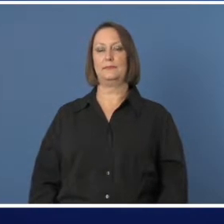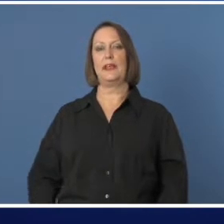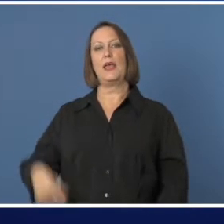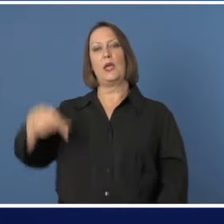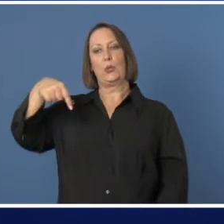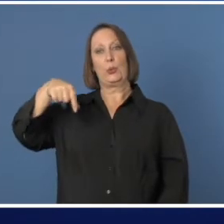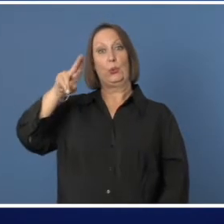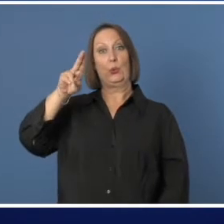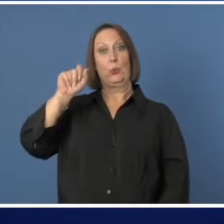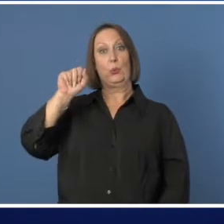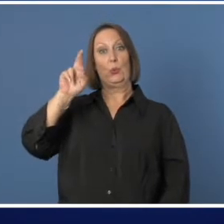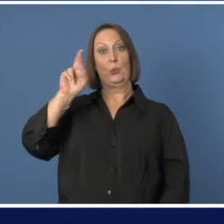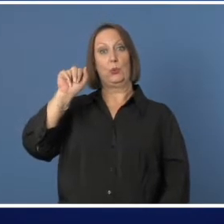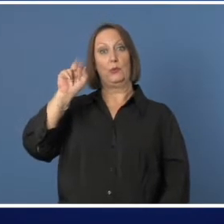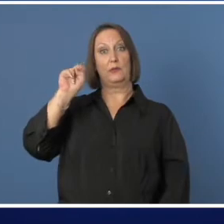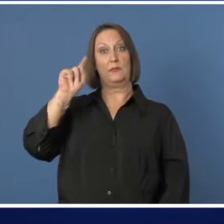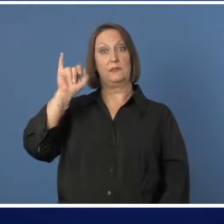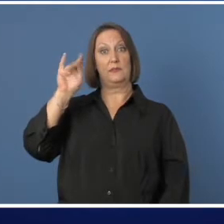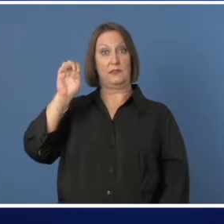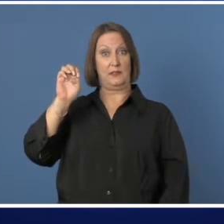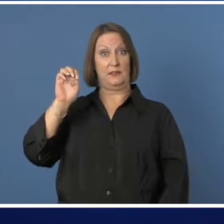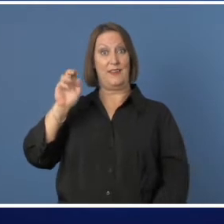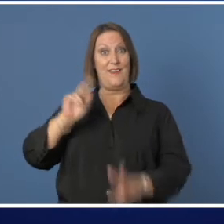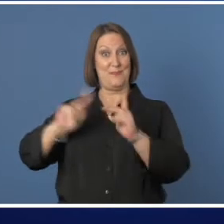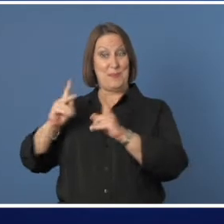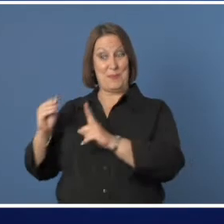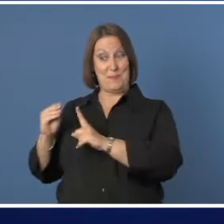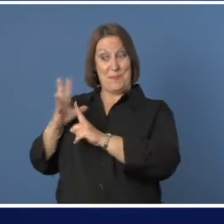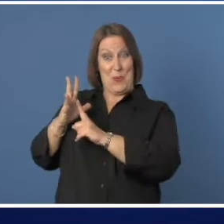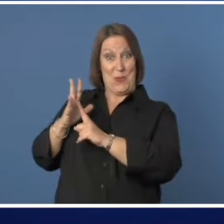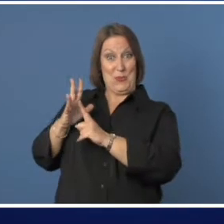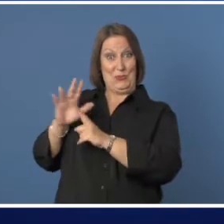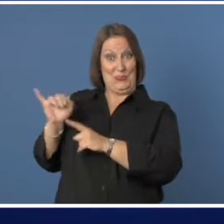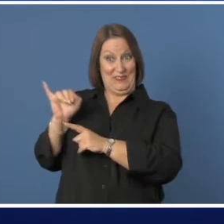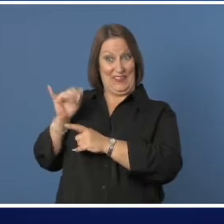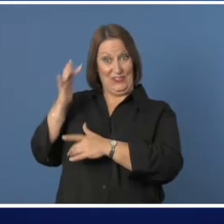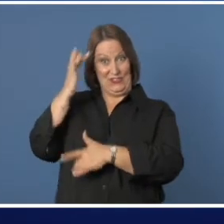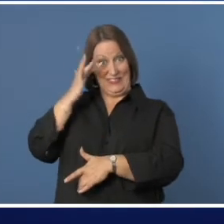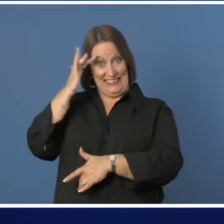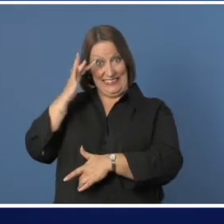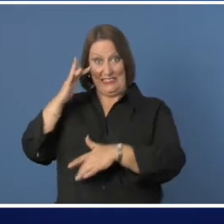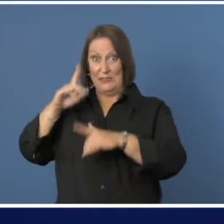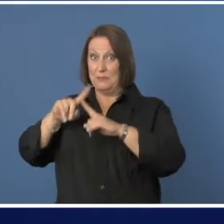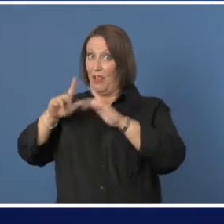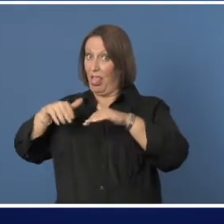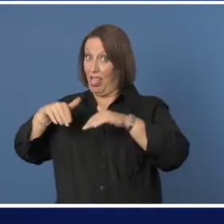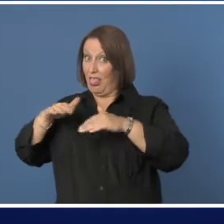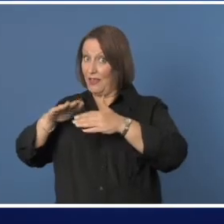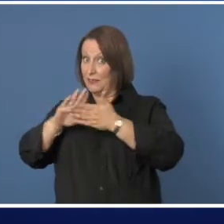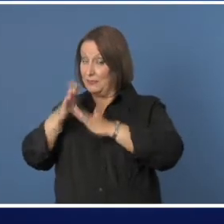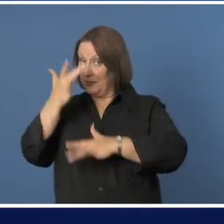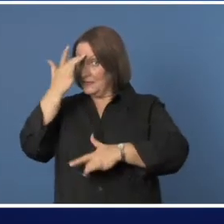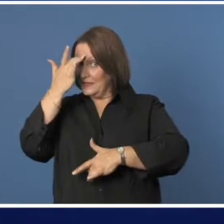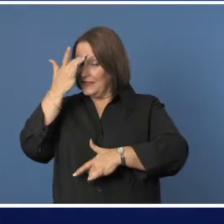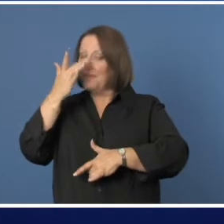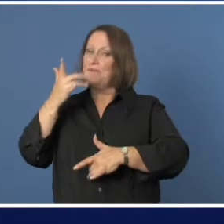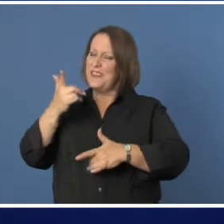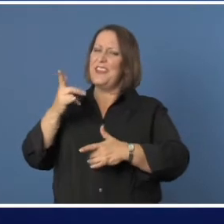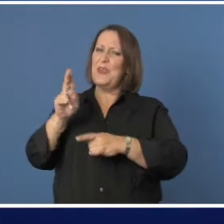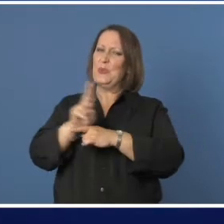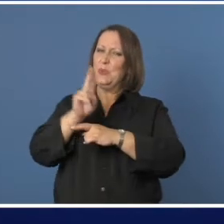Quarantine of exposed persons is a public health strategy, like isolation, that is